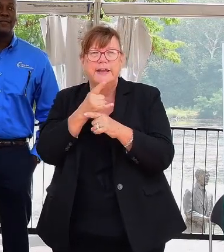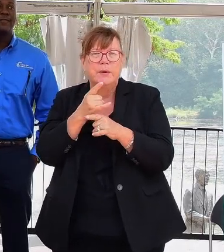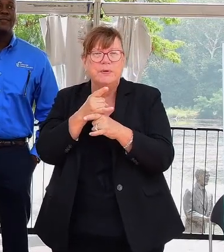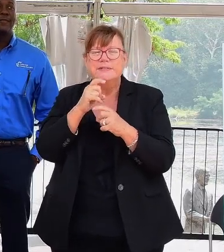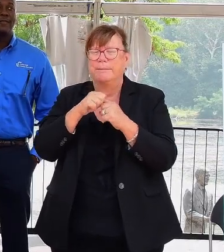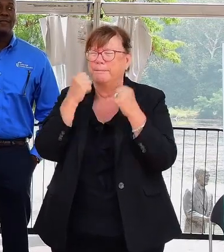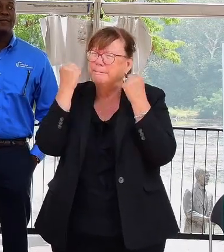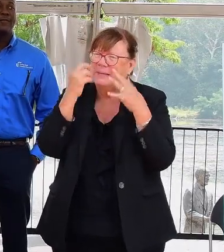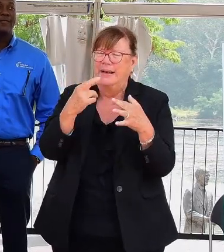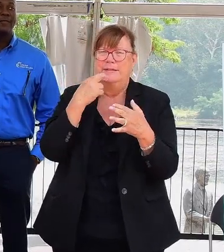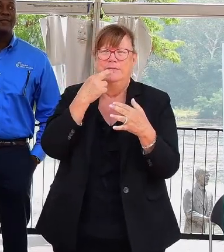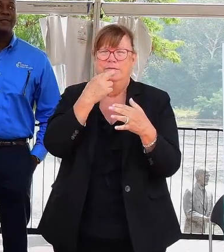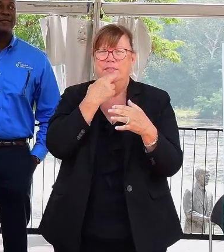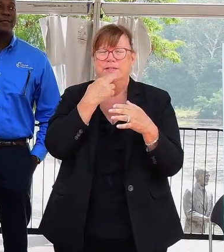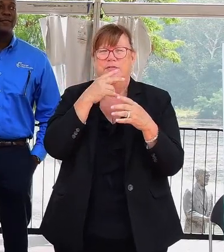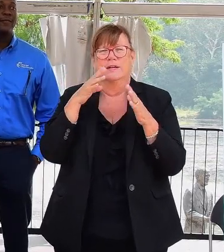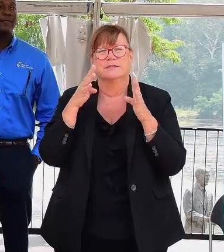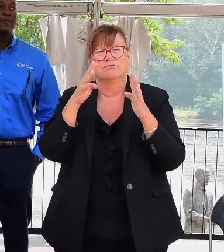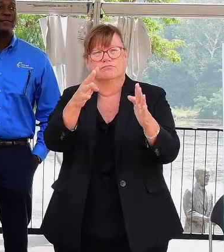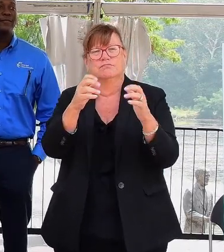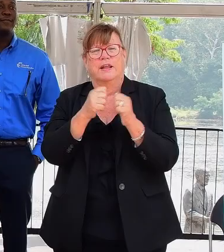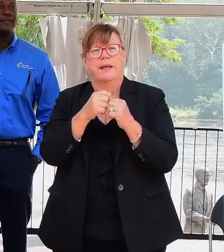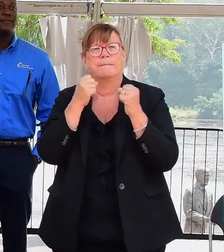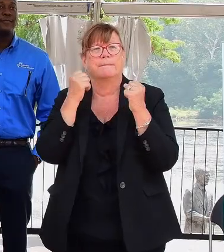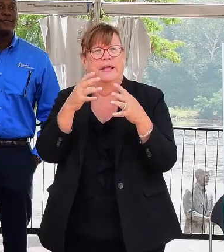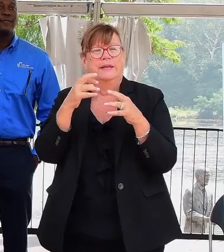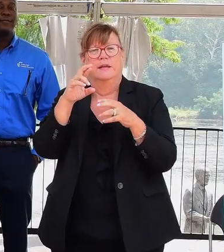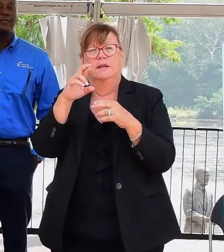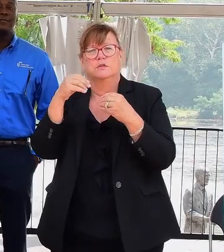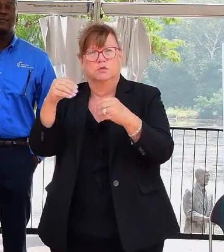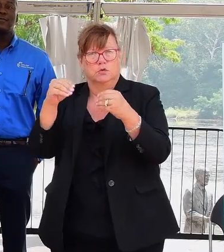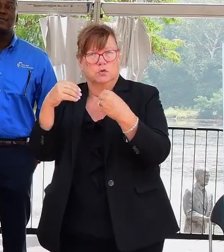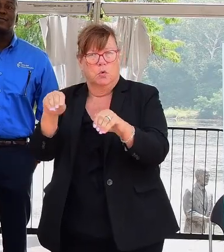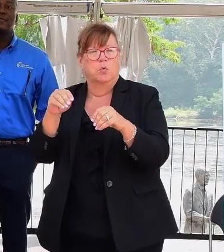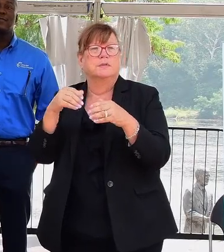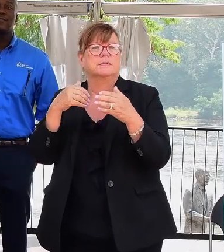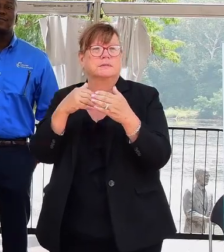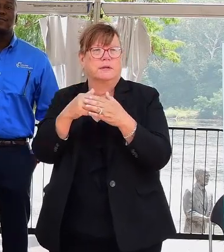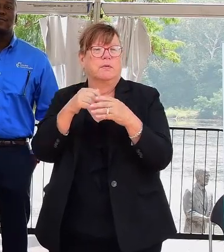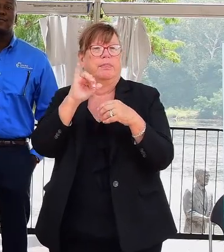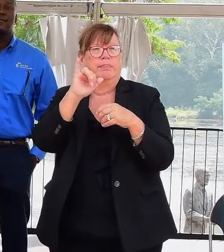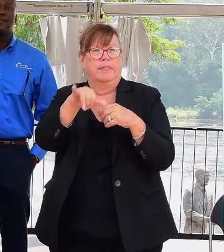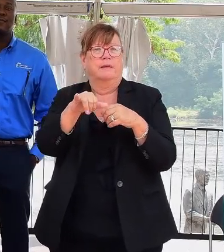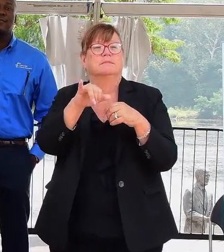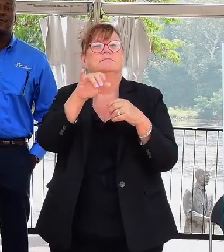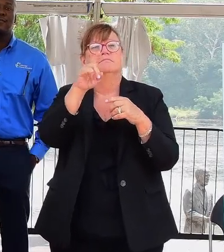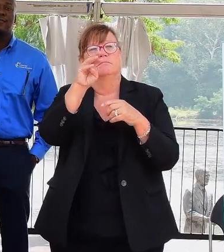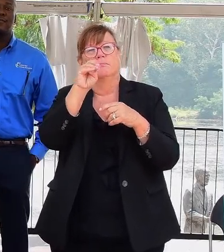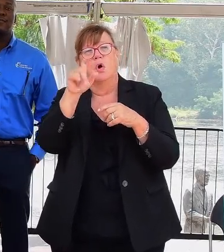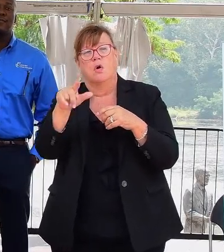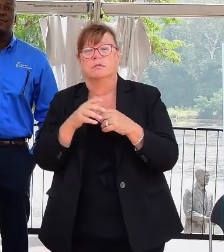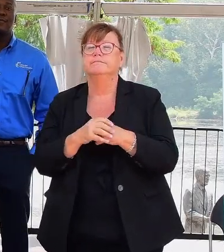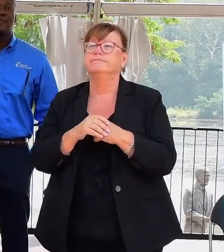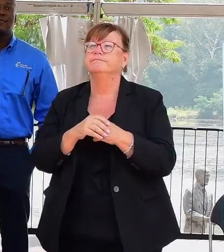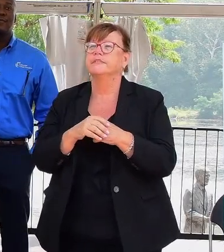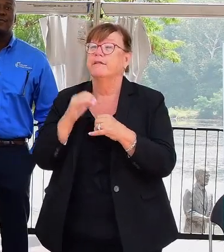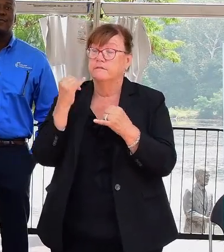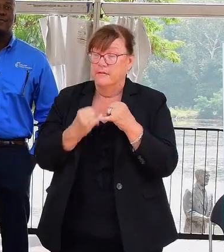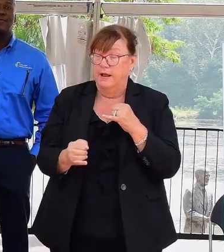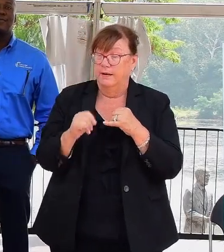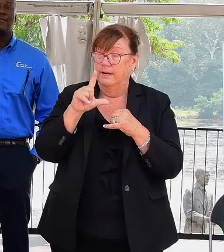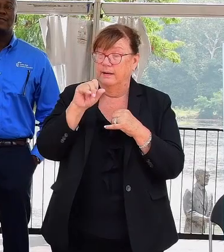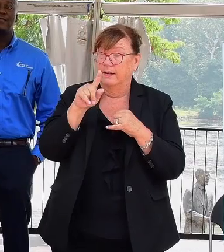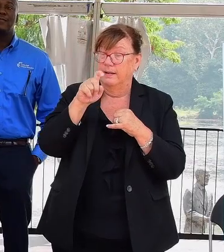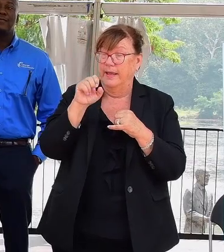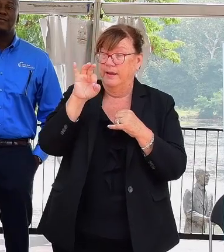along Restaurant Row, as well as across the way in the retail level of the Metropolitan and 10M. And finally, at the lakefront,